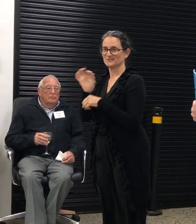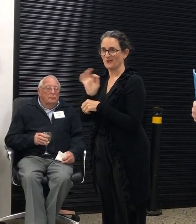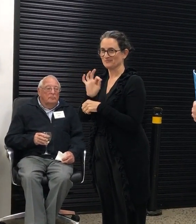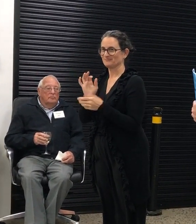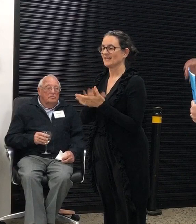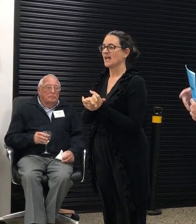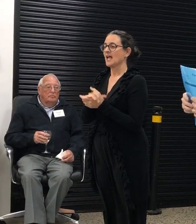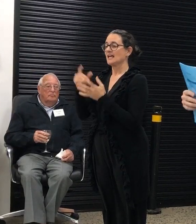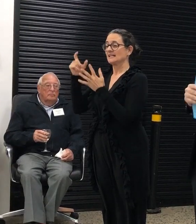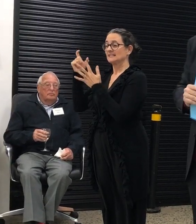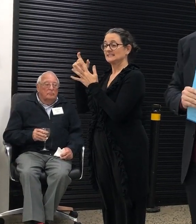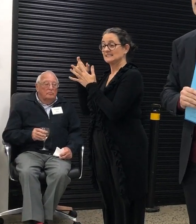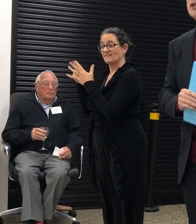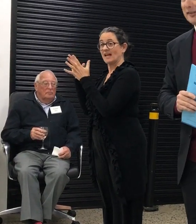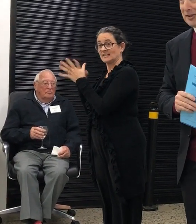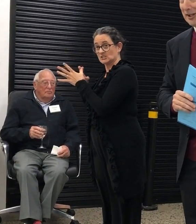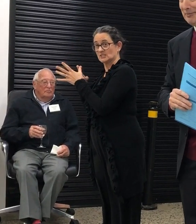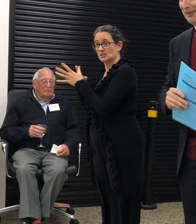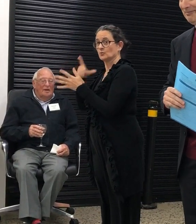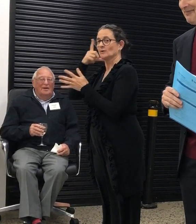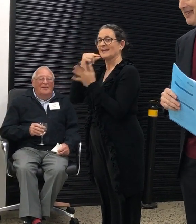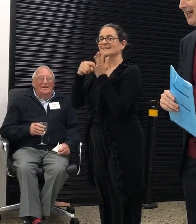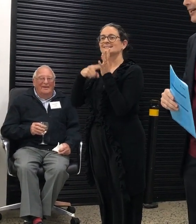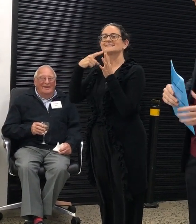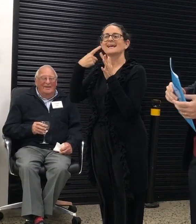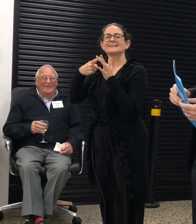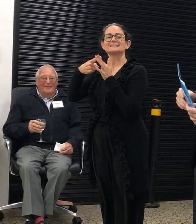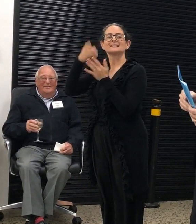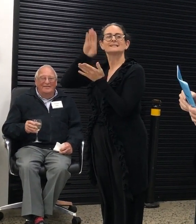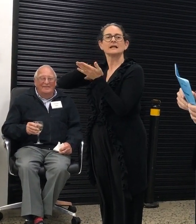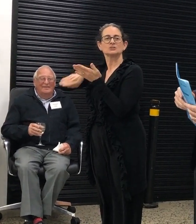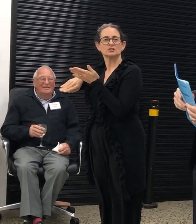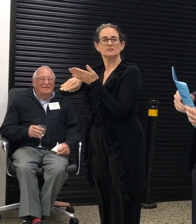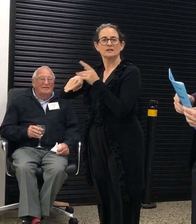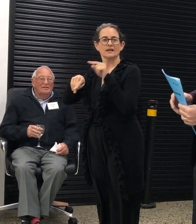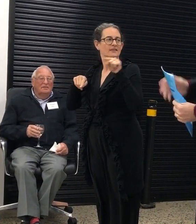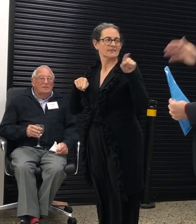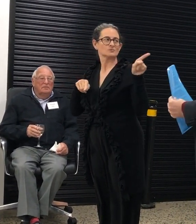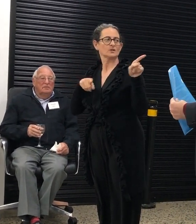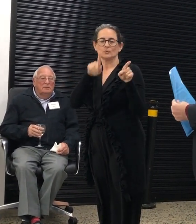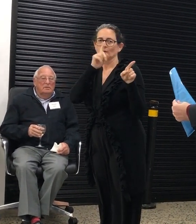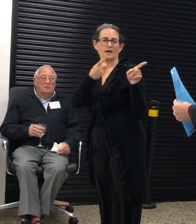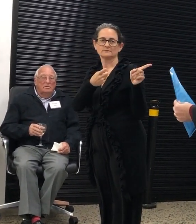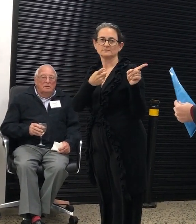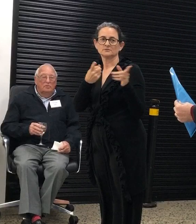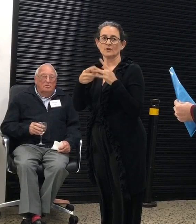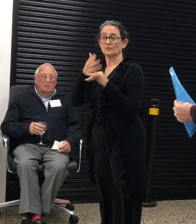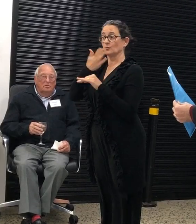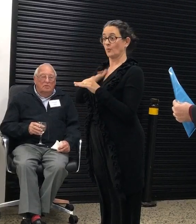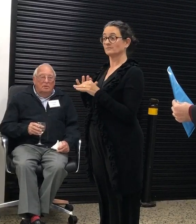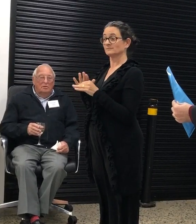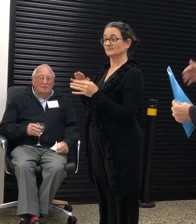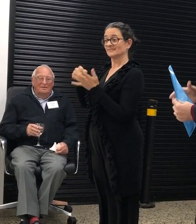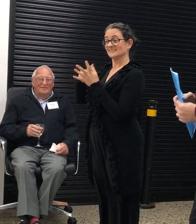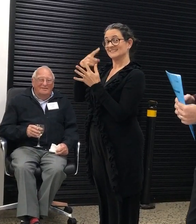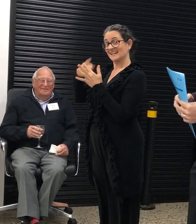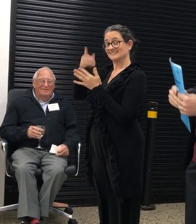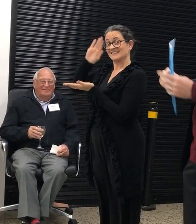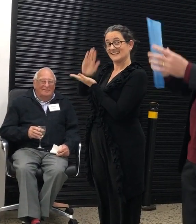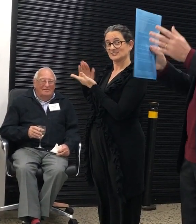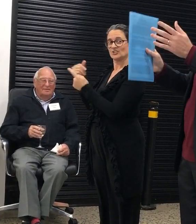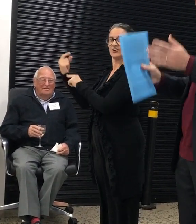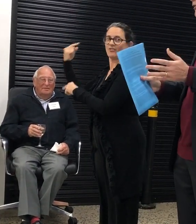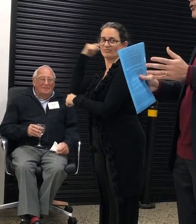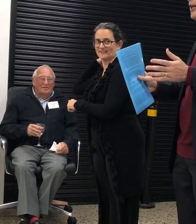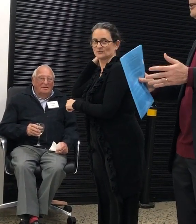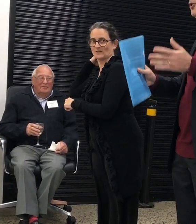tax deductible, DMI is not tax deductible. If you want tax deduction, donate to Deaf Action. If you're